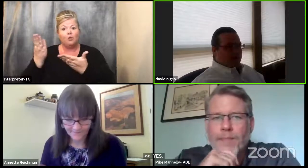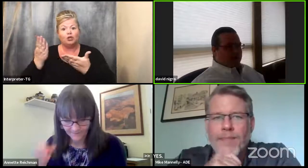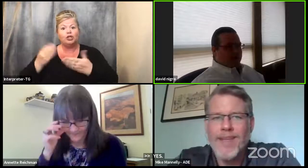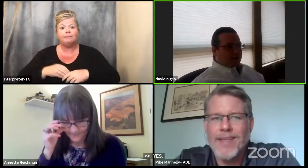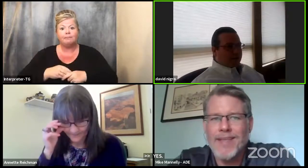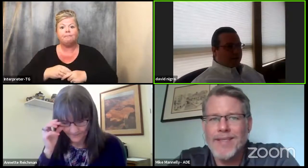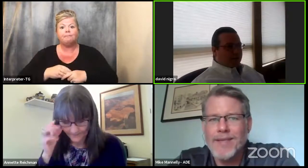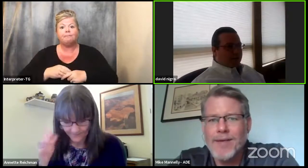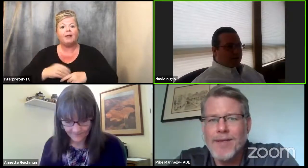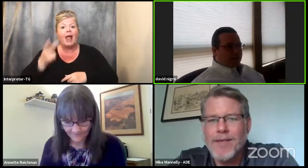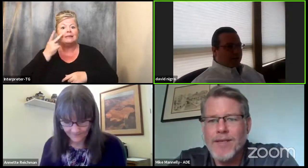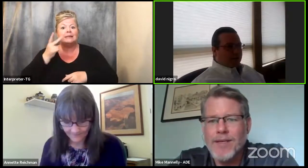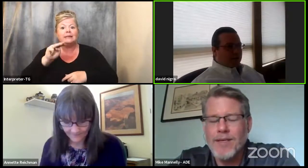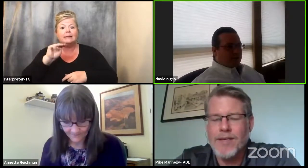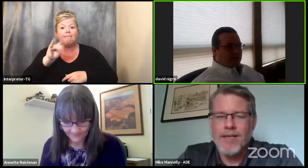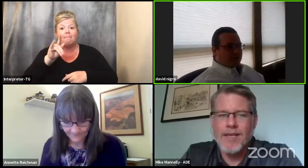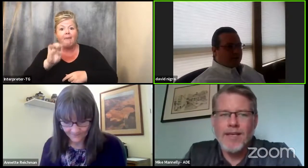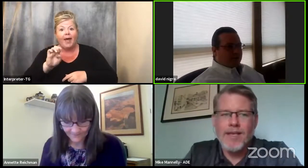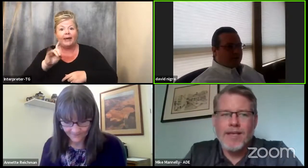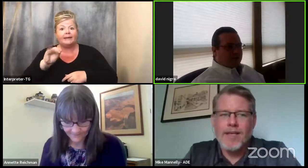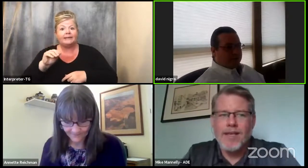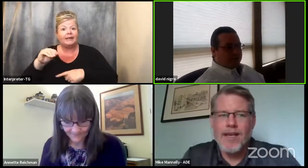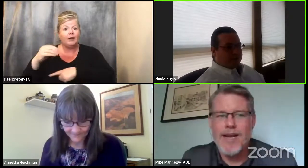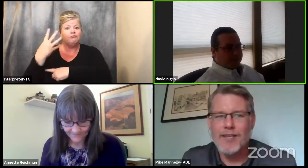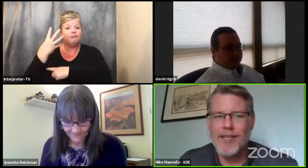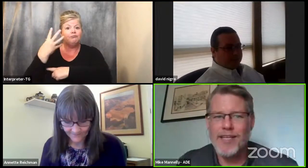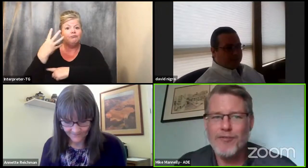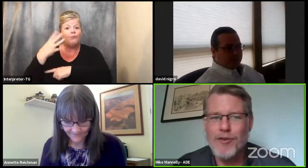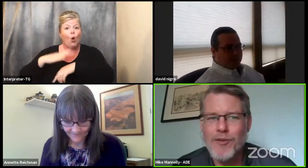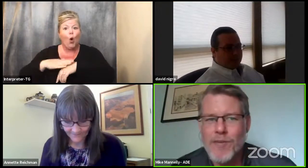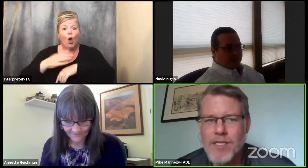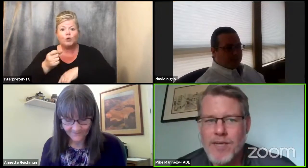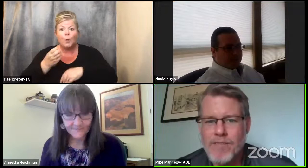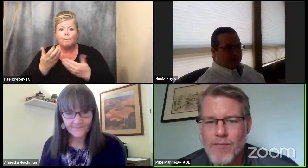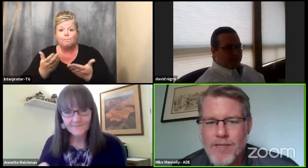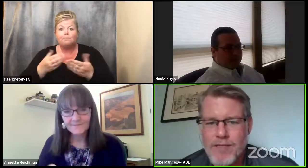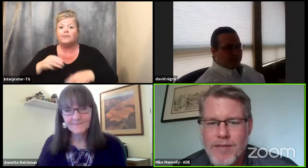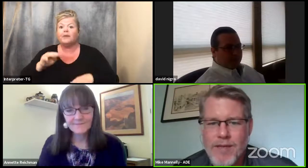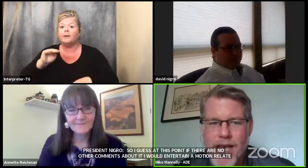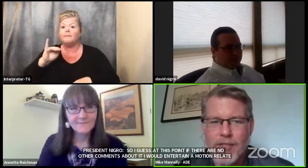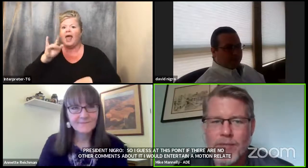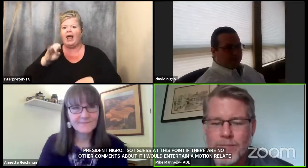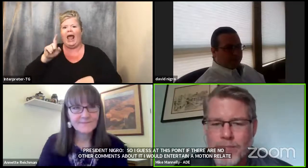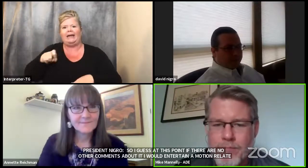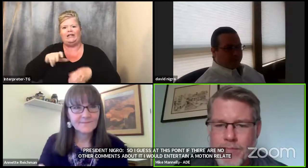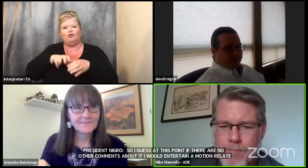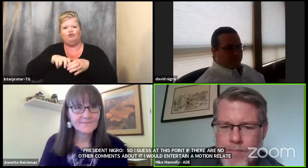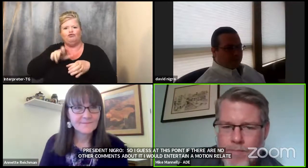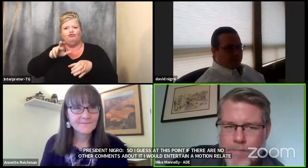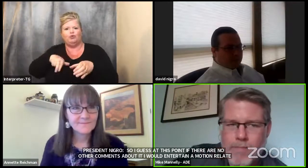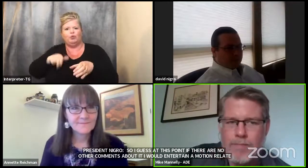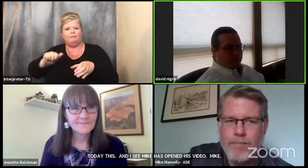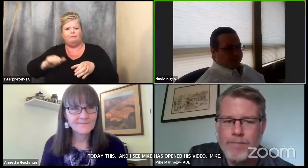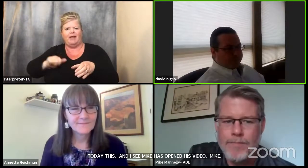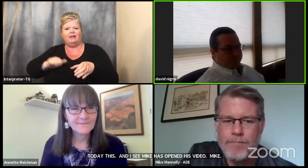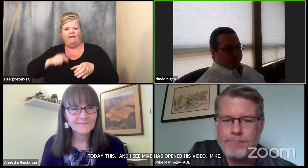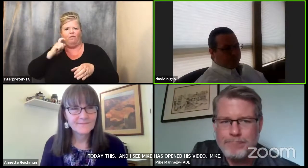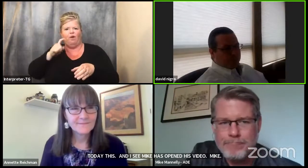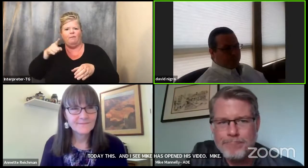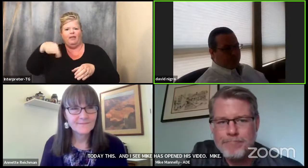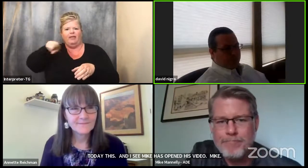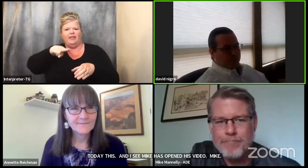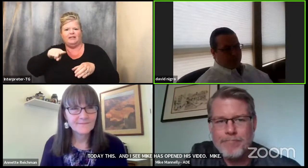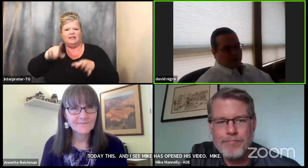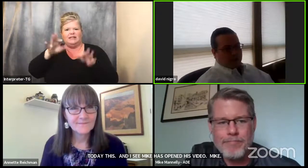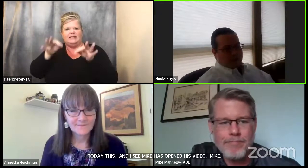And I see Mike has opened his video. Mike? I'd actually like to recuse myself from this action. Sure.